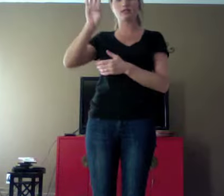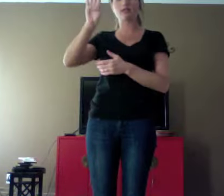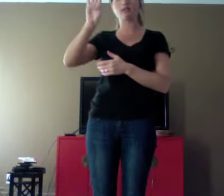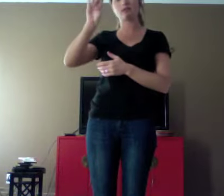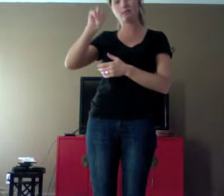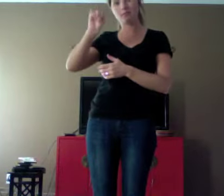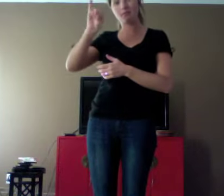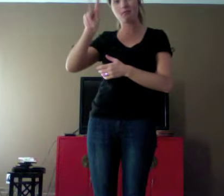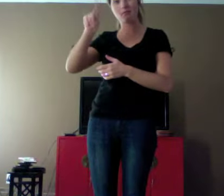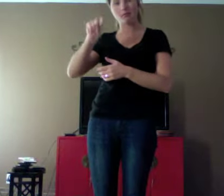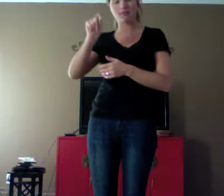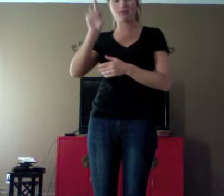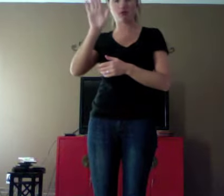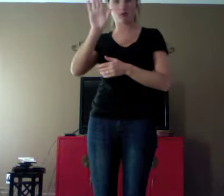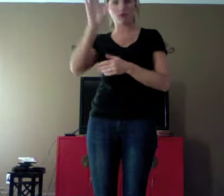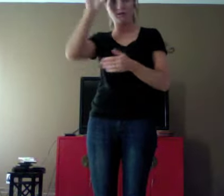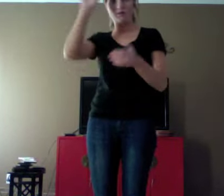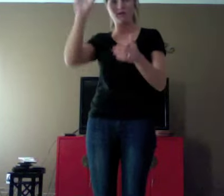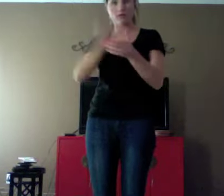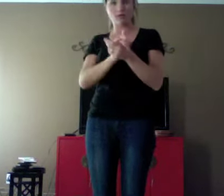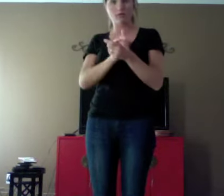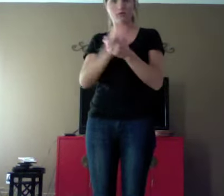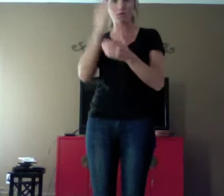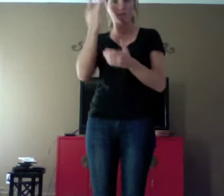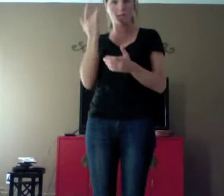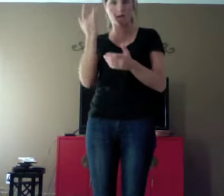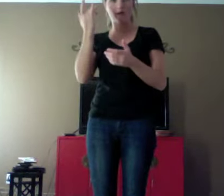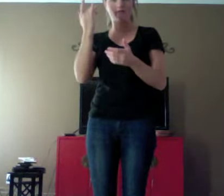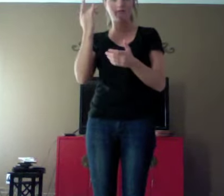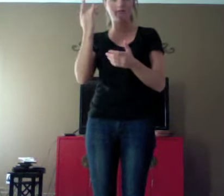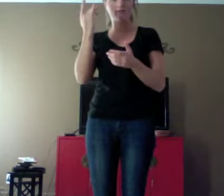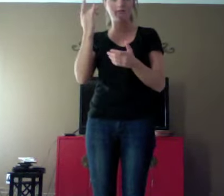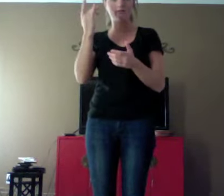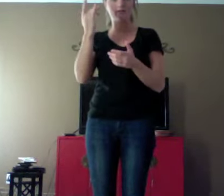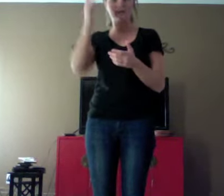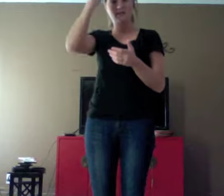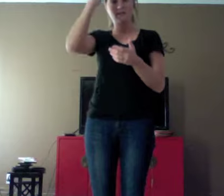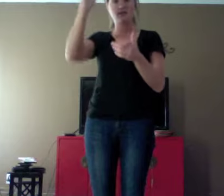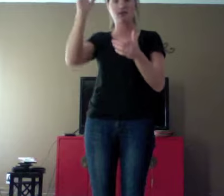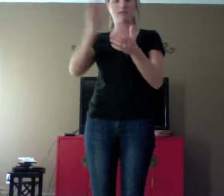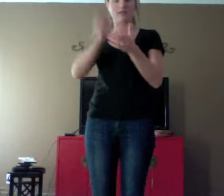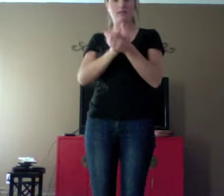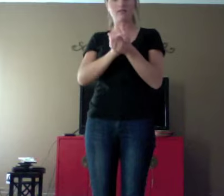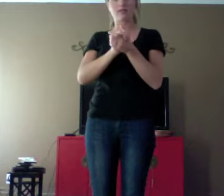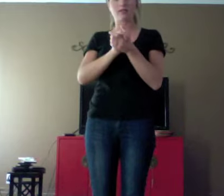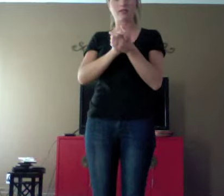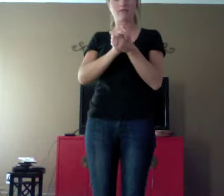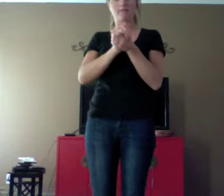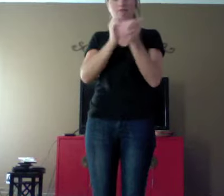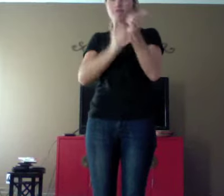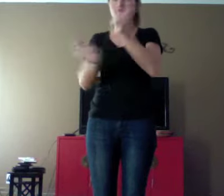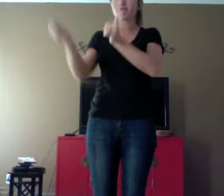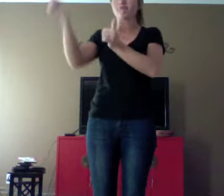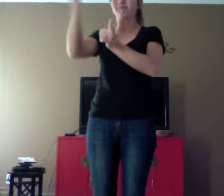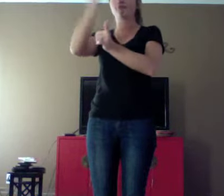For the husband is head of the wife as also Christ is the head of the church and he is the savior of the body. Therefore,